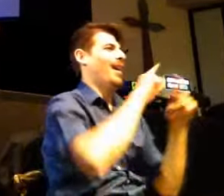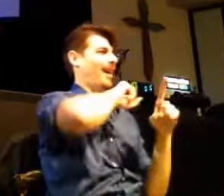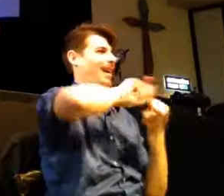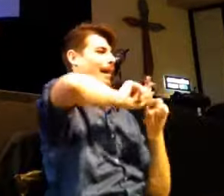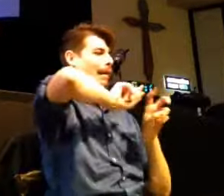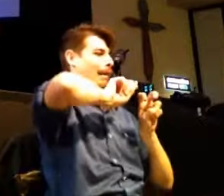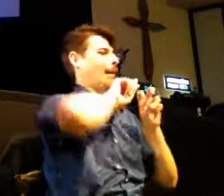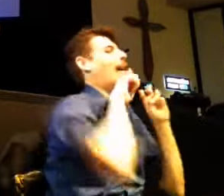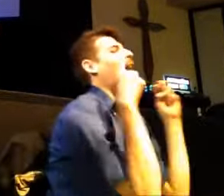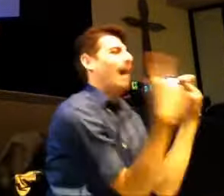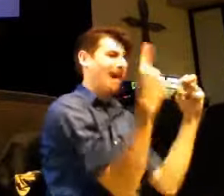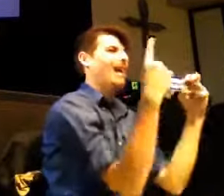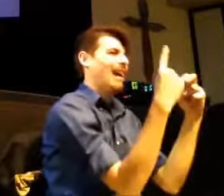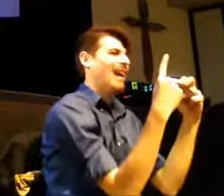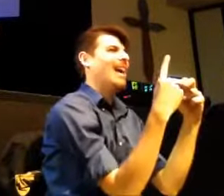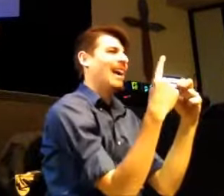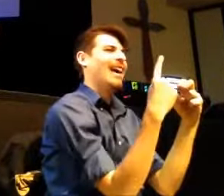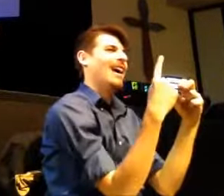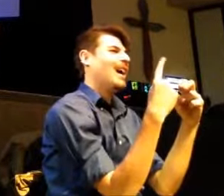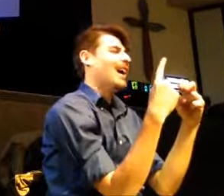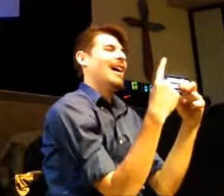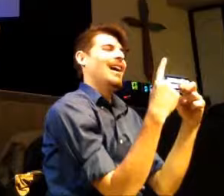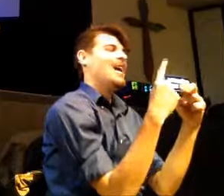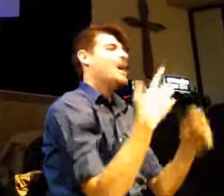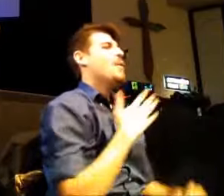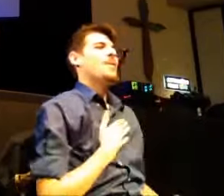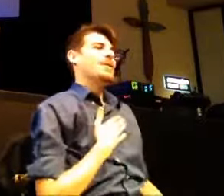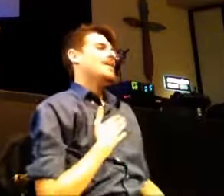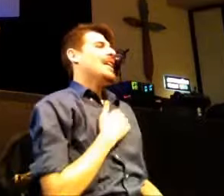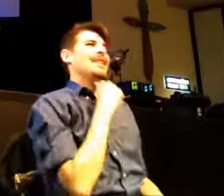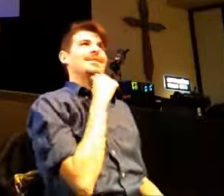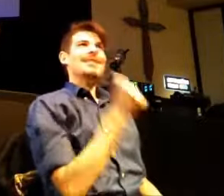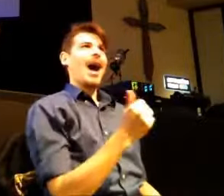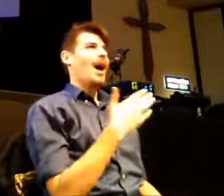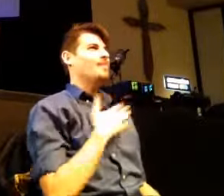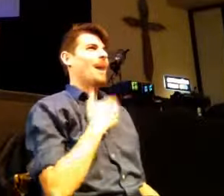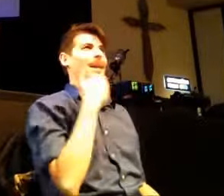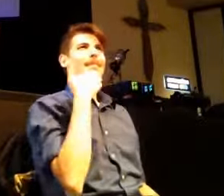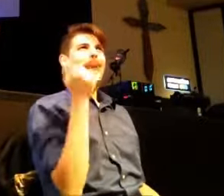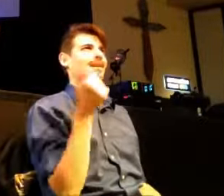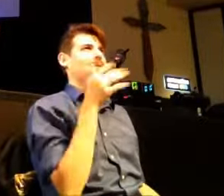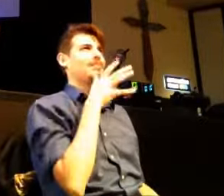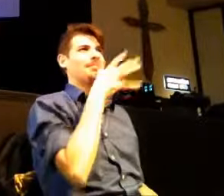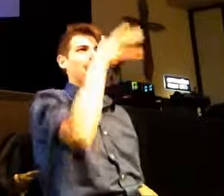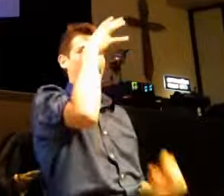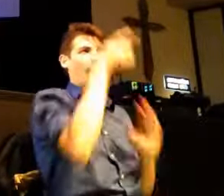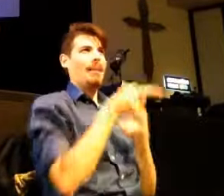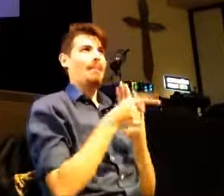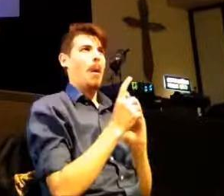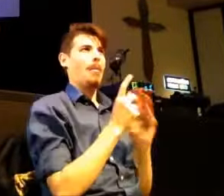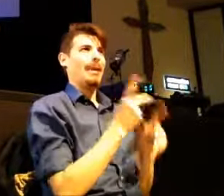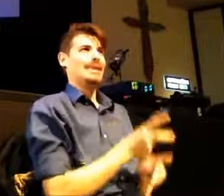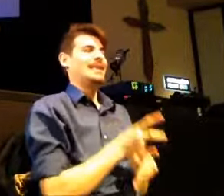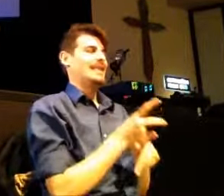up, It was not my best parenting moment, as I realized for a whole other